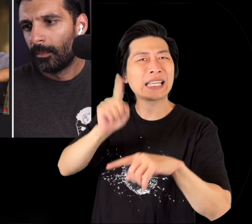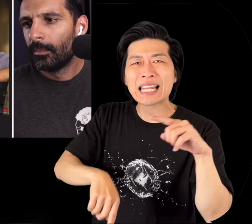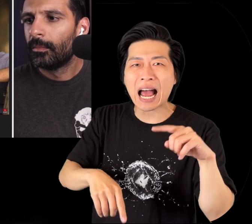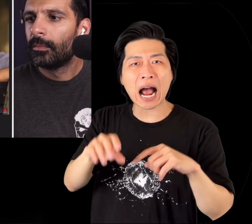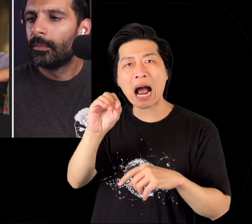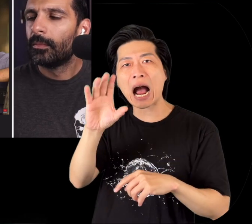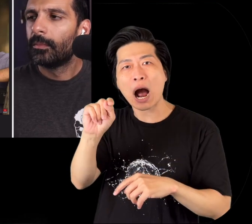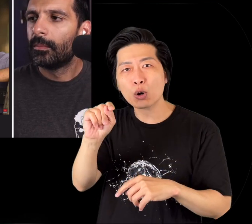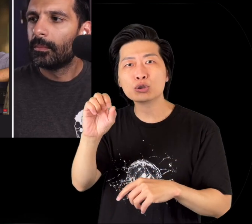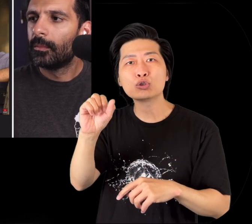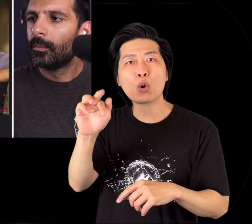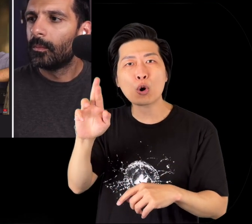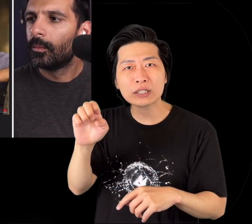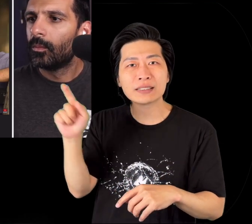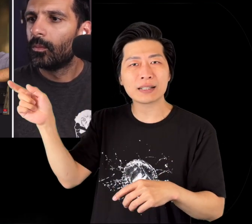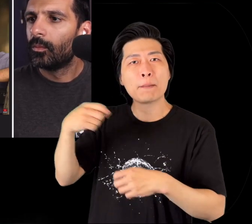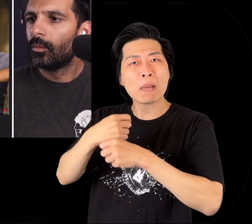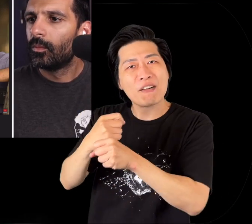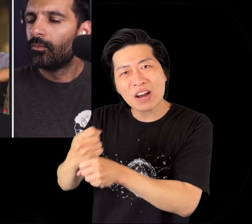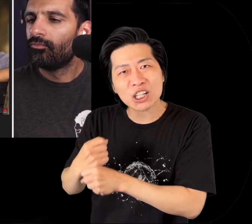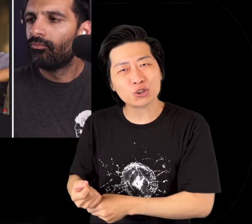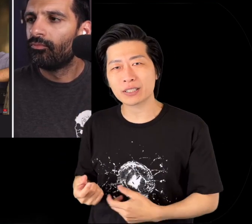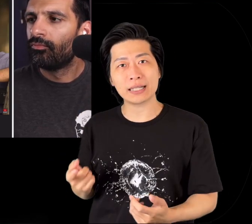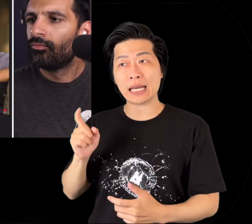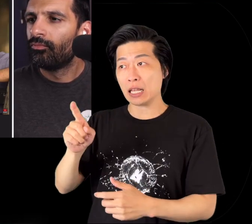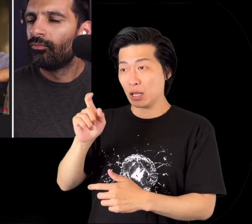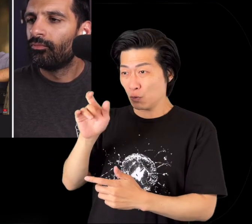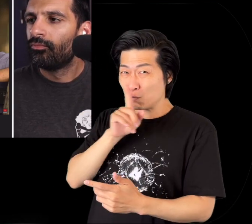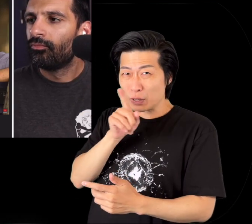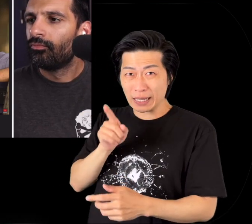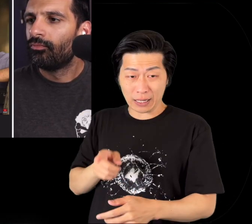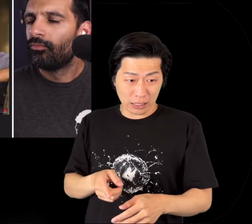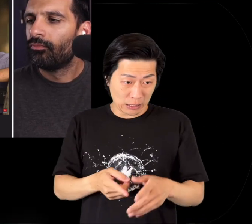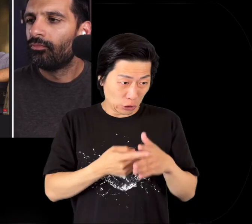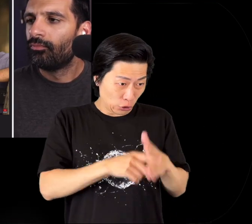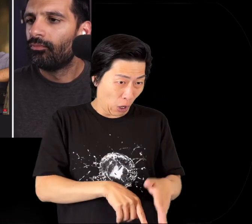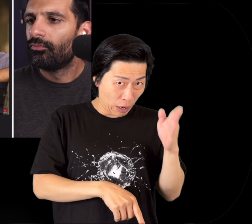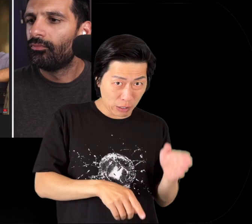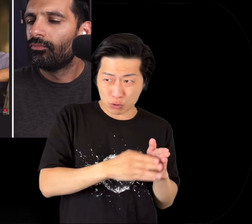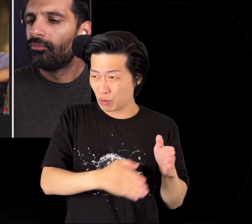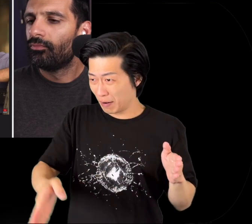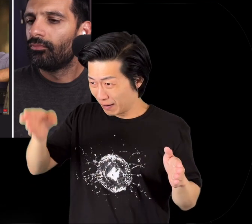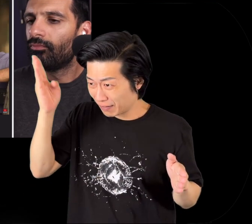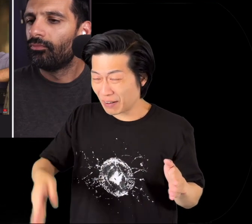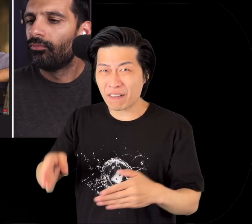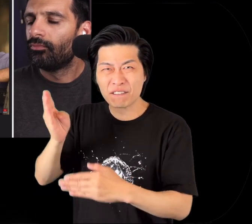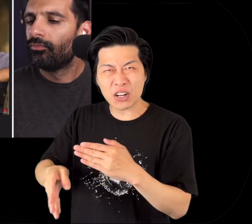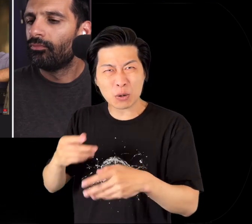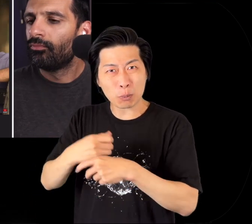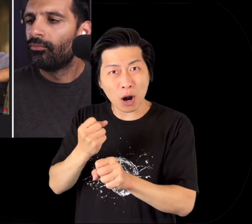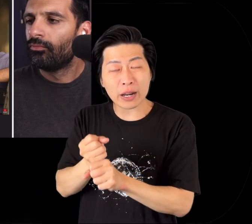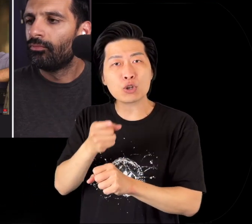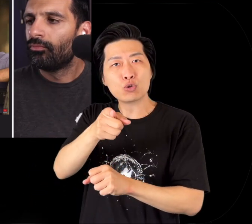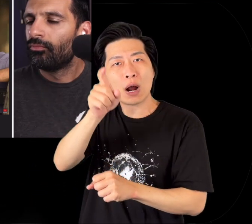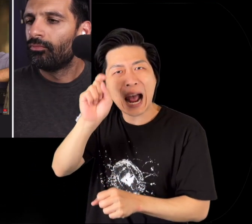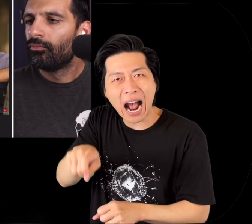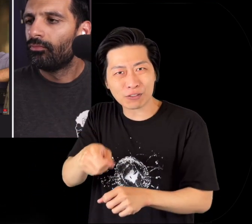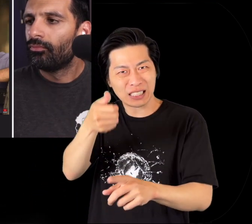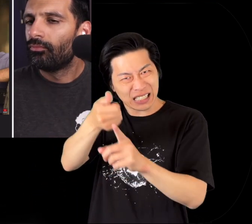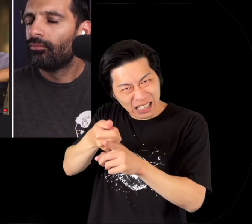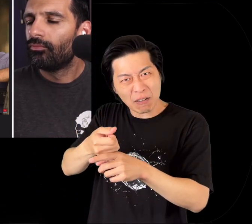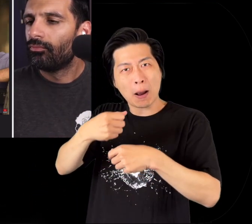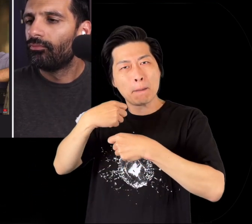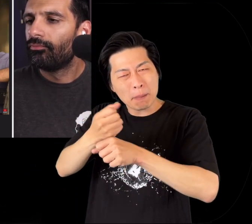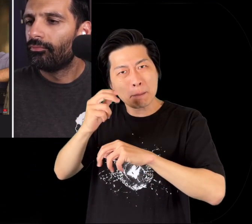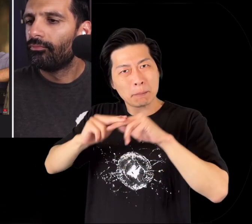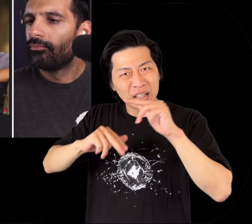the manufacturing. That in order to have an end-to-end control of the product, you've got to build the factories.